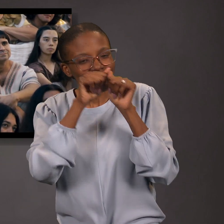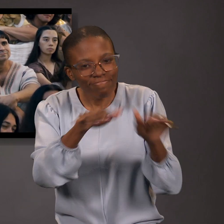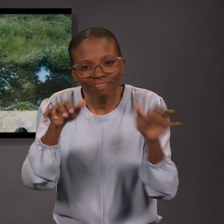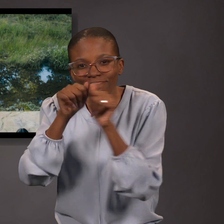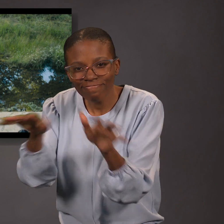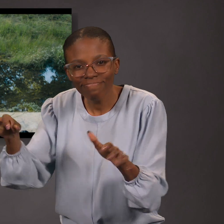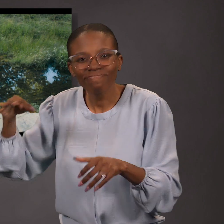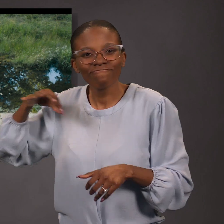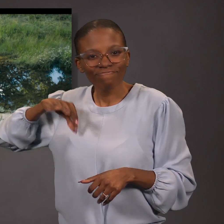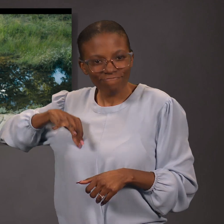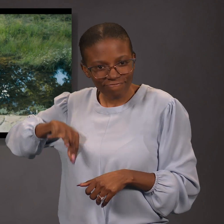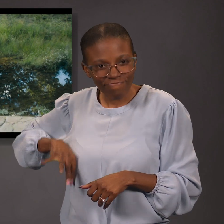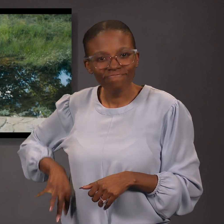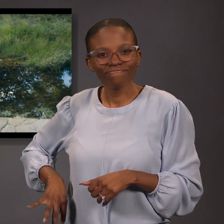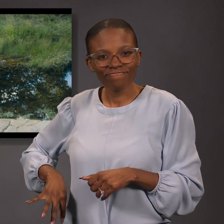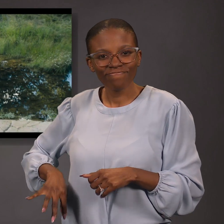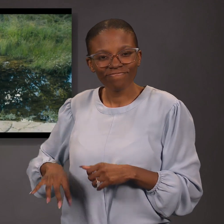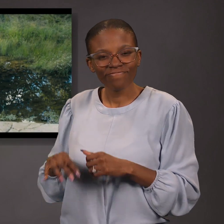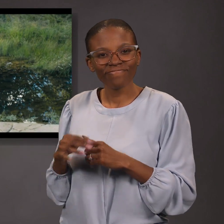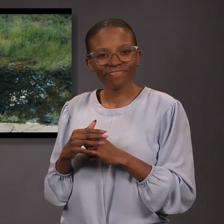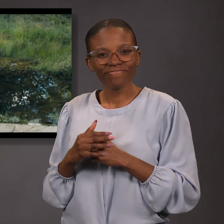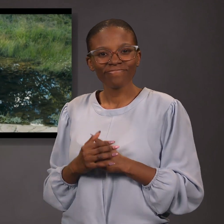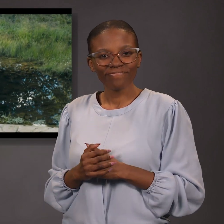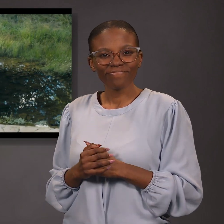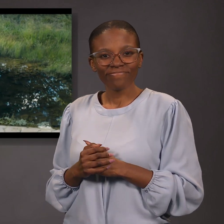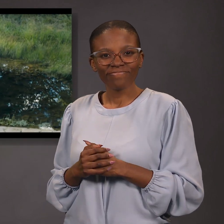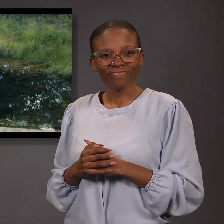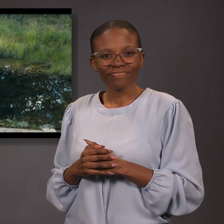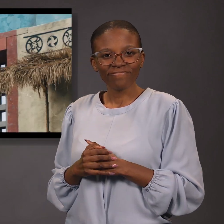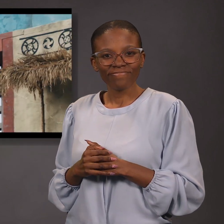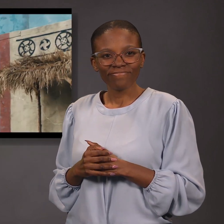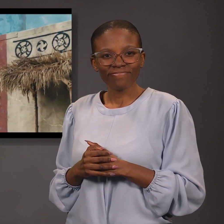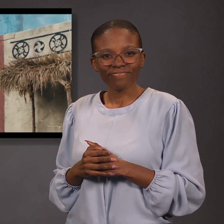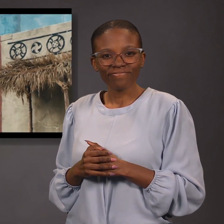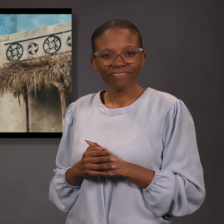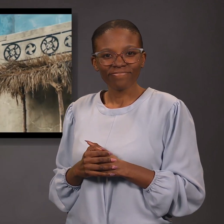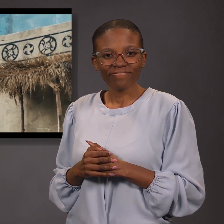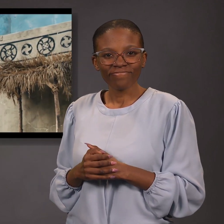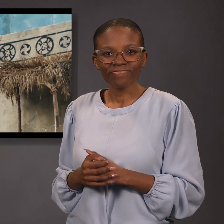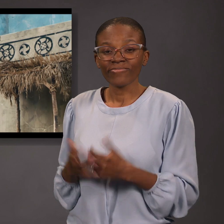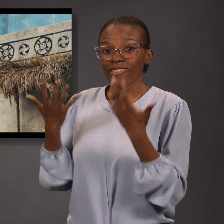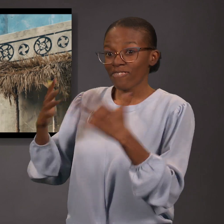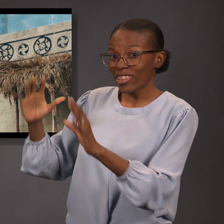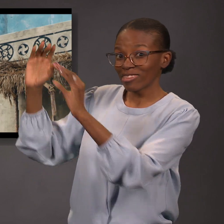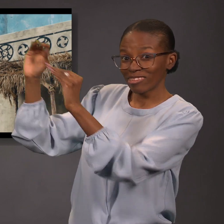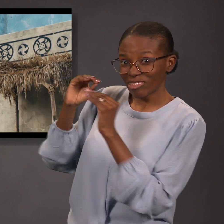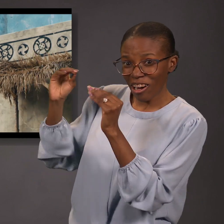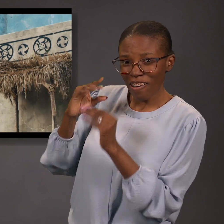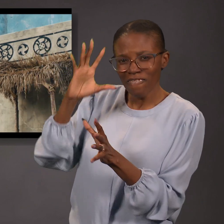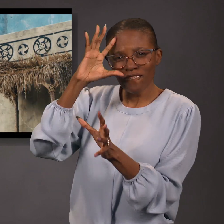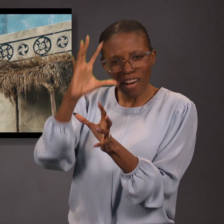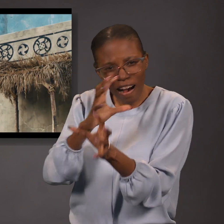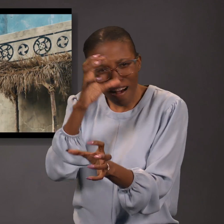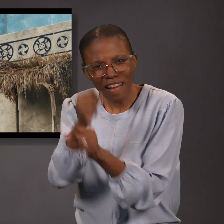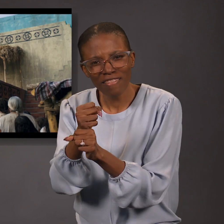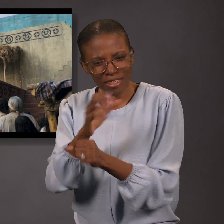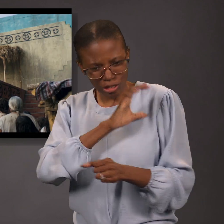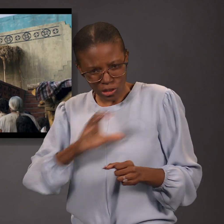Christ, that your wives and children may be blessed. Christ taught us to have faith in him,